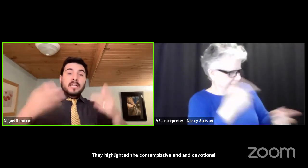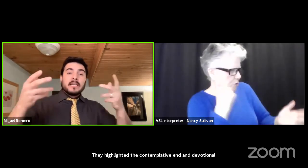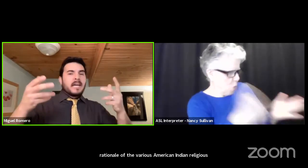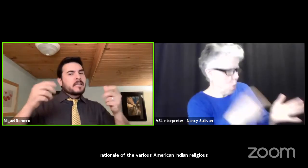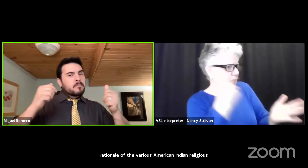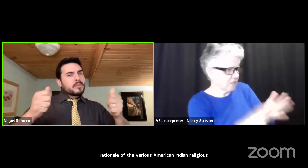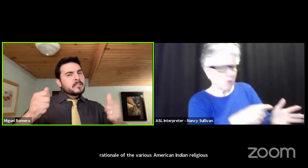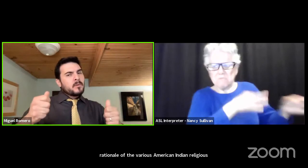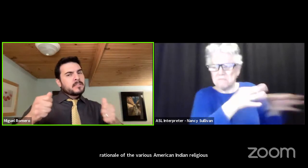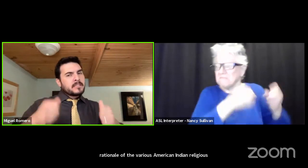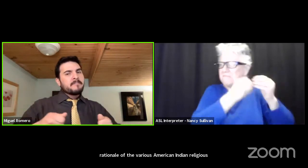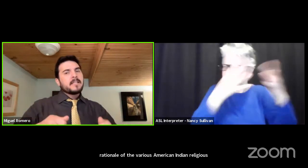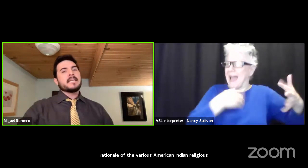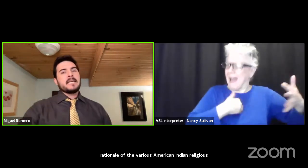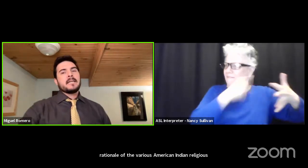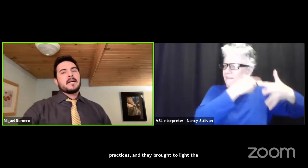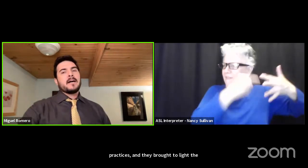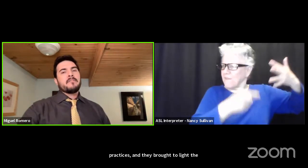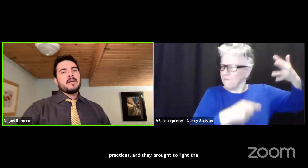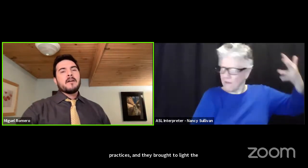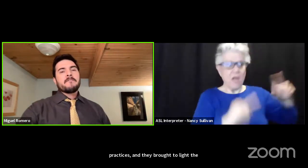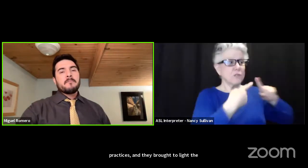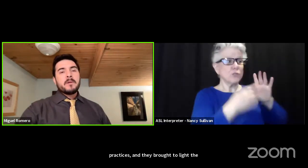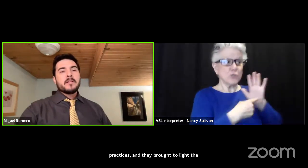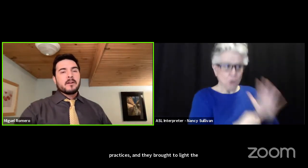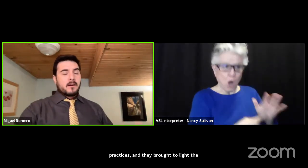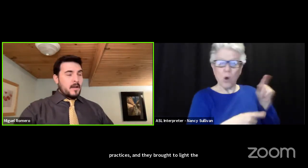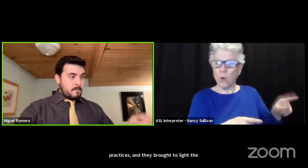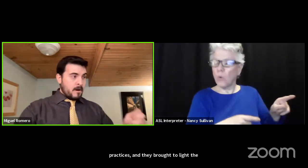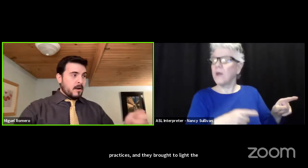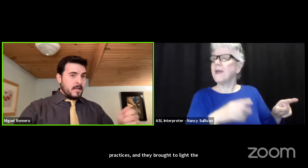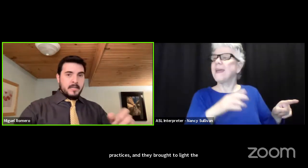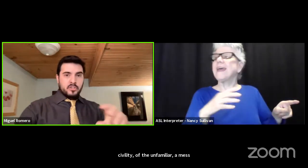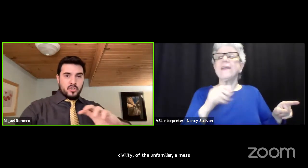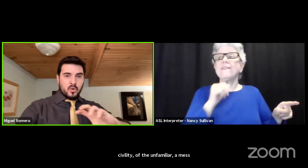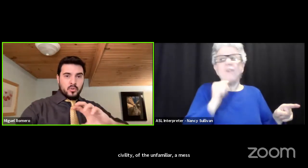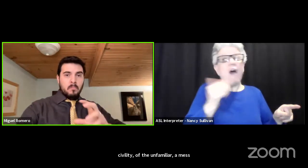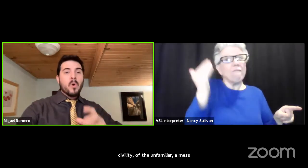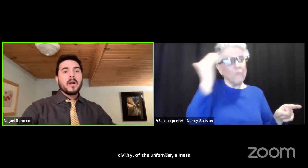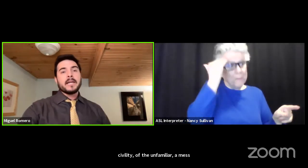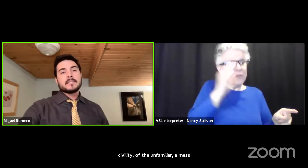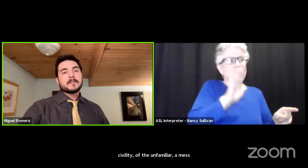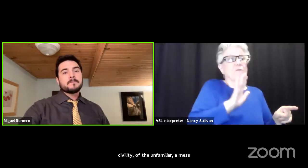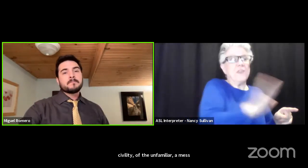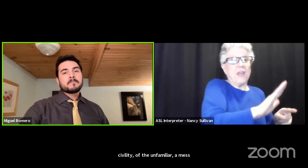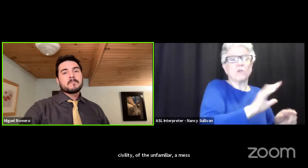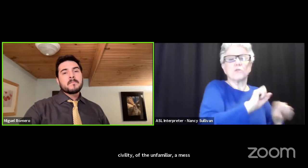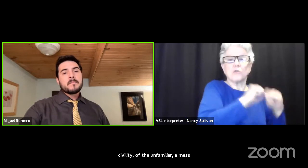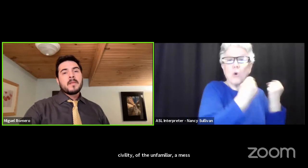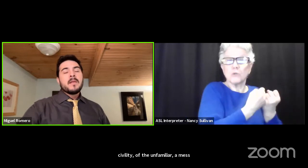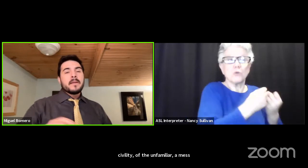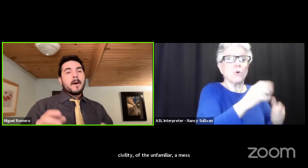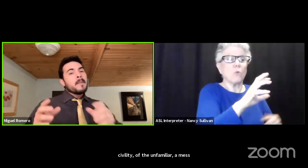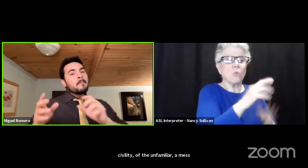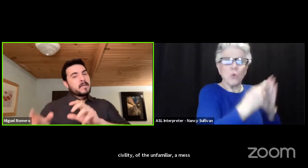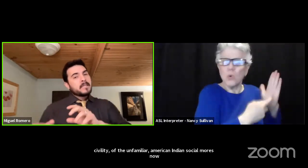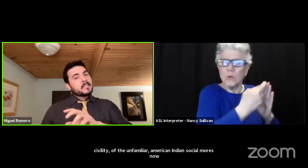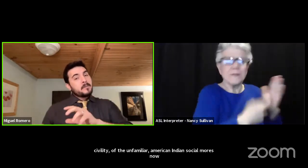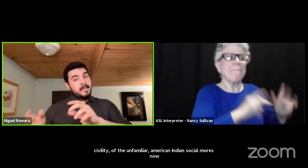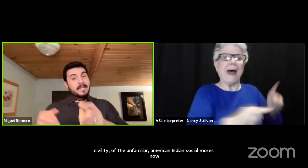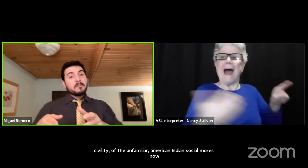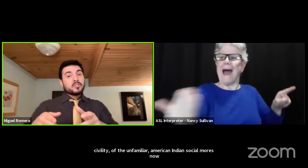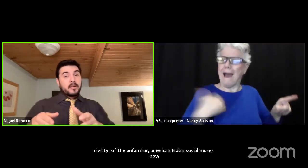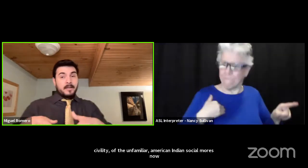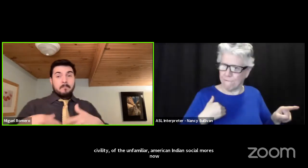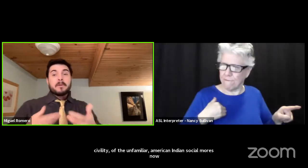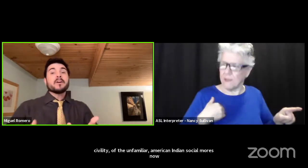And they brought to light the principled civility of the unfamiliar Amerindian social mores. Now, because it